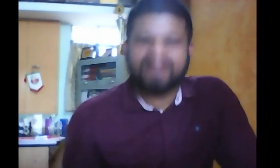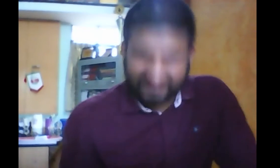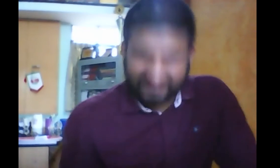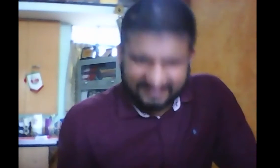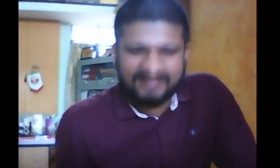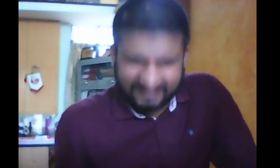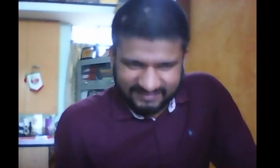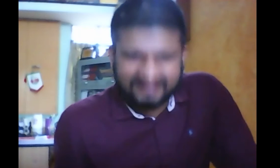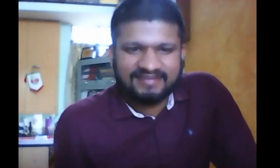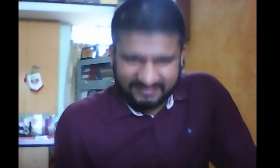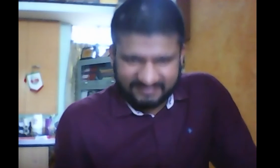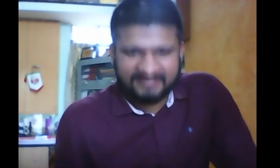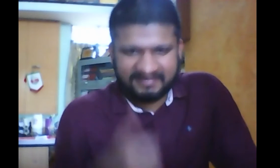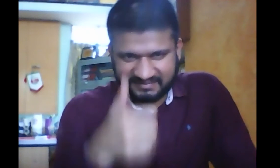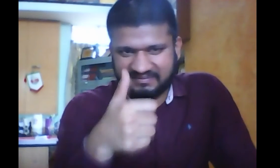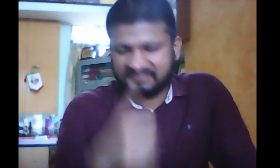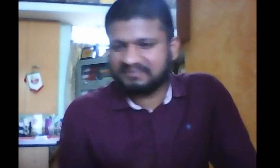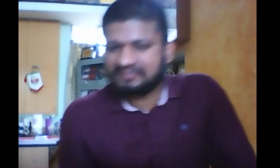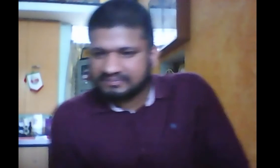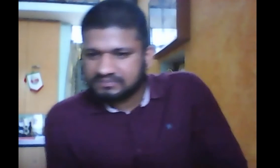this. Good. Good.